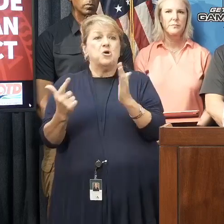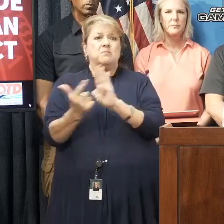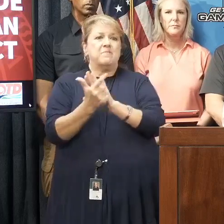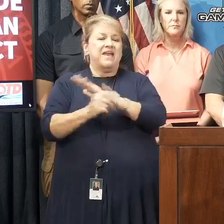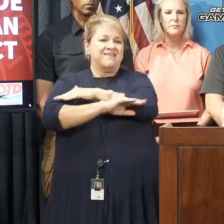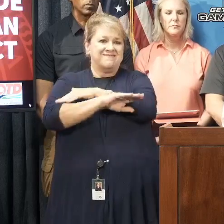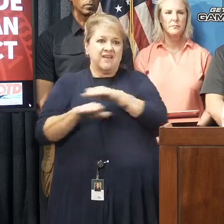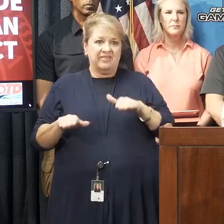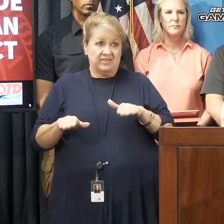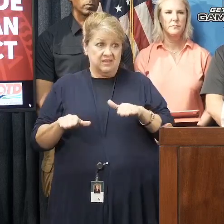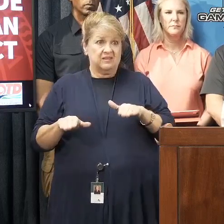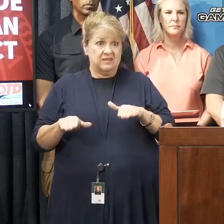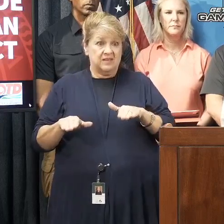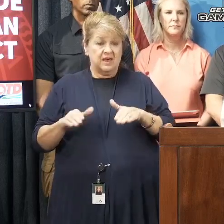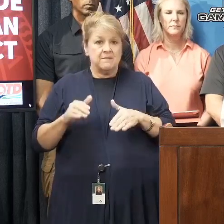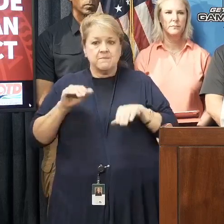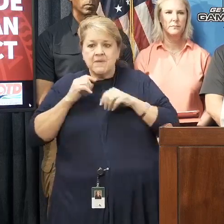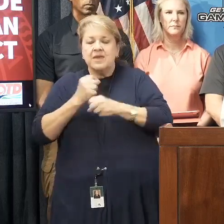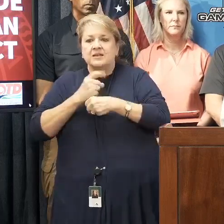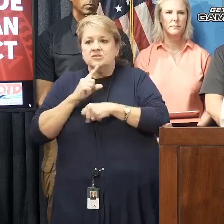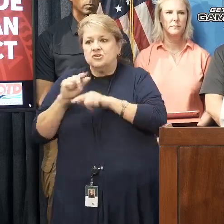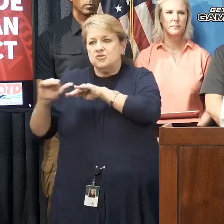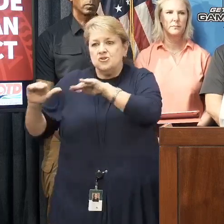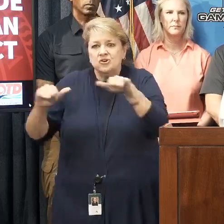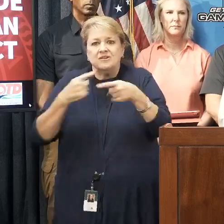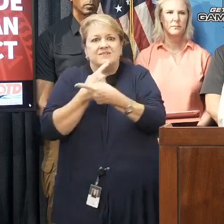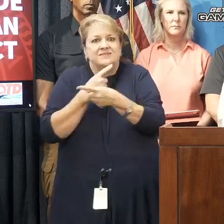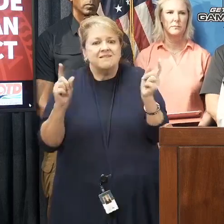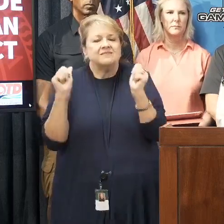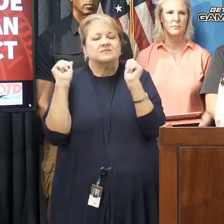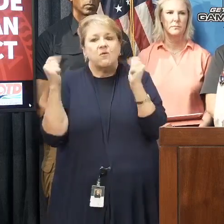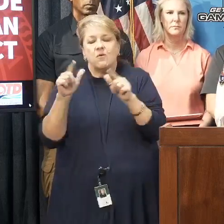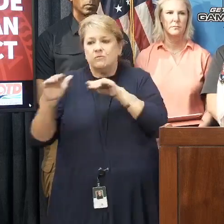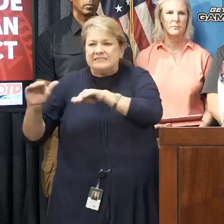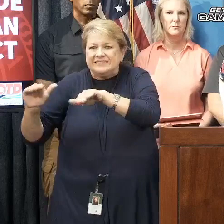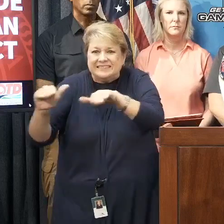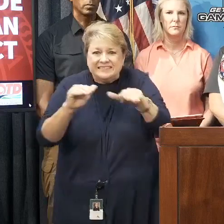sure everyone knows about the burn ban.